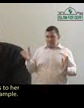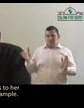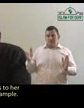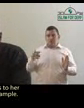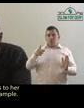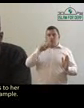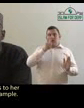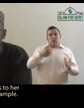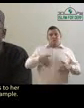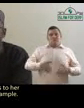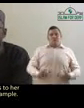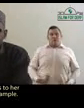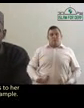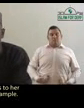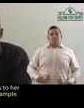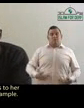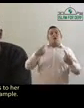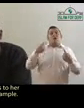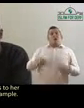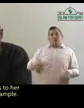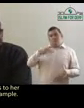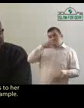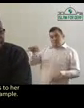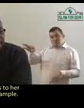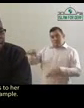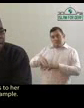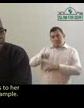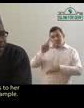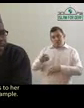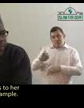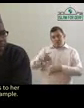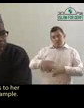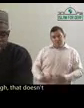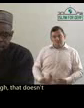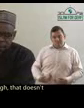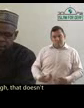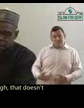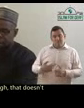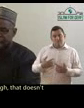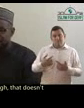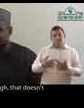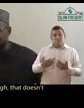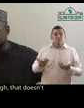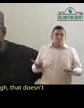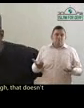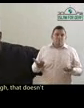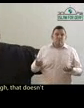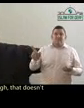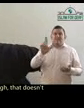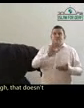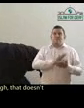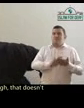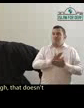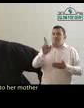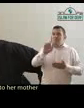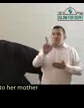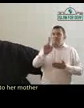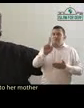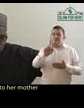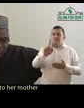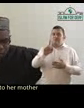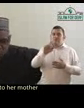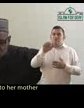she can't fast unless she says to her husband, can I fast? For an example. Now that doesn't mean that